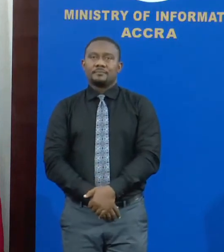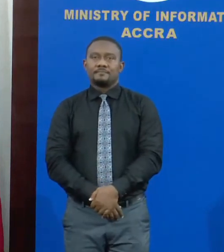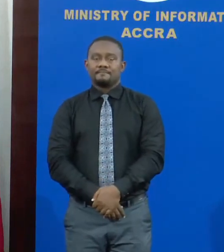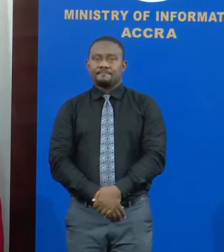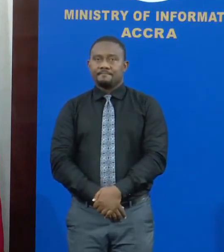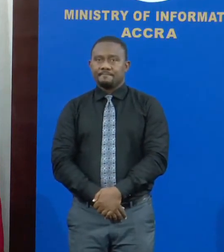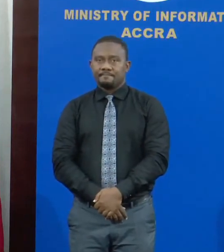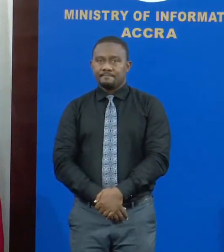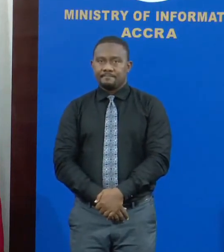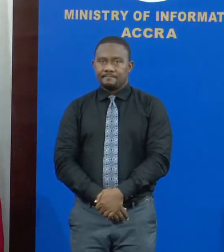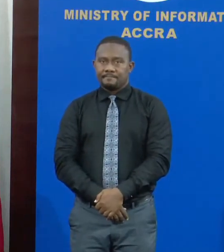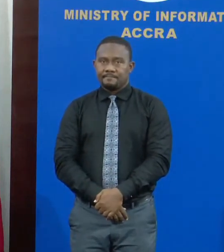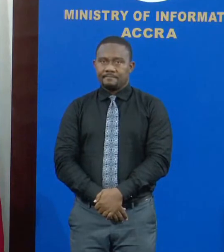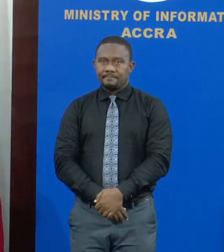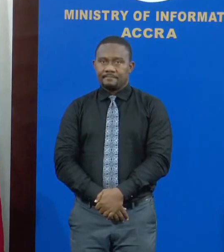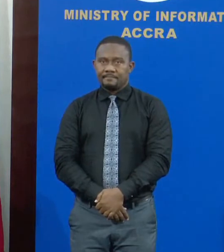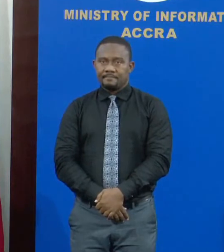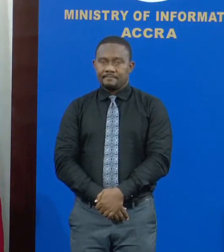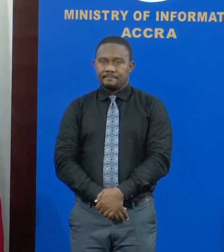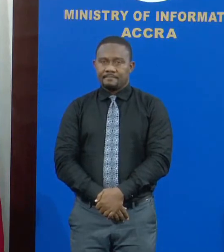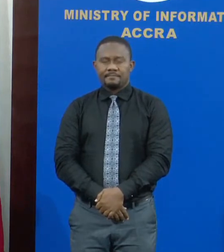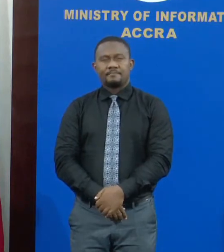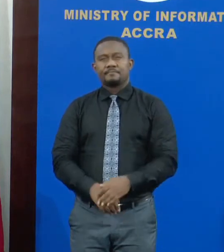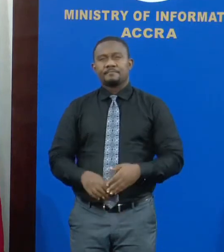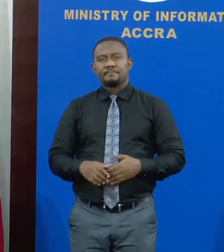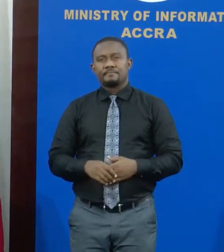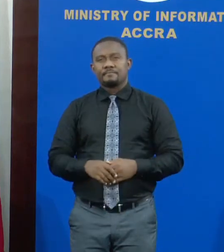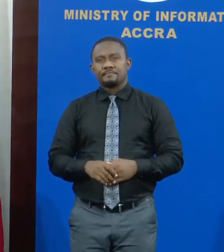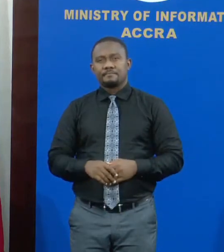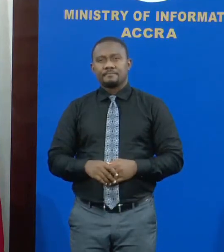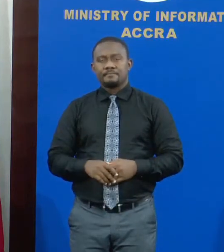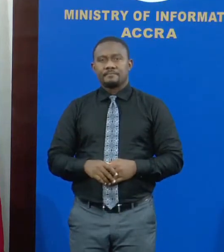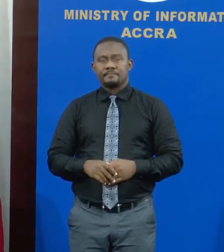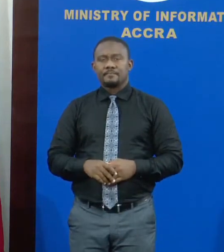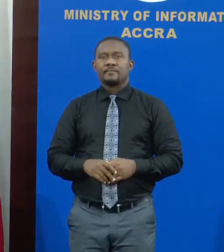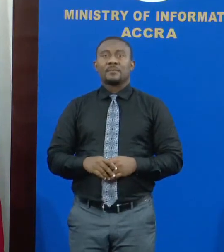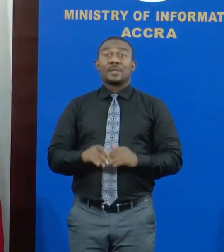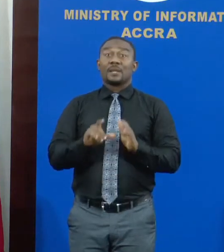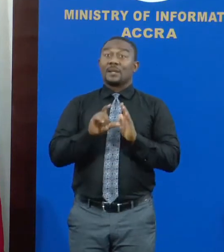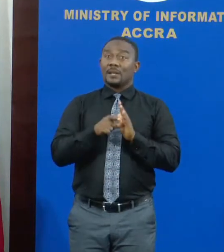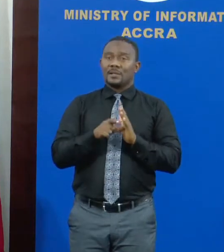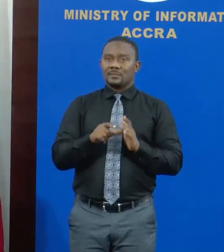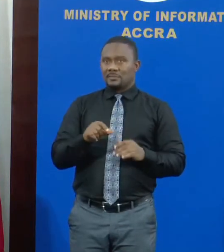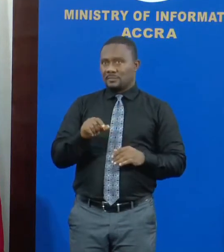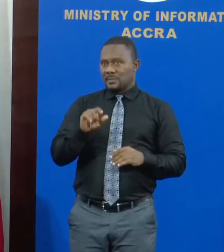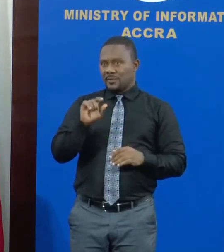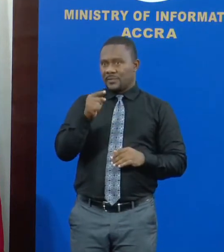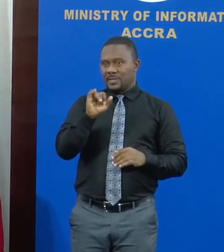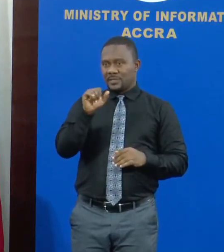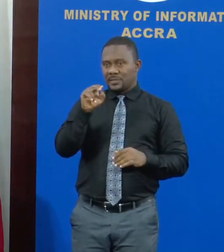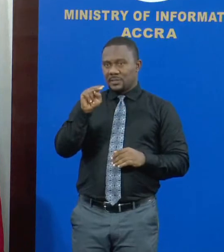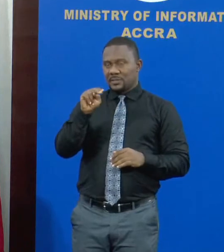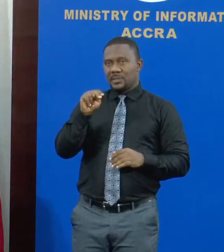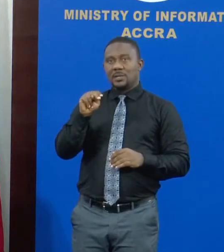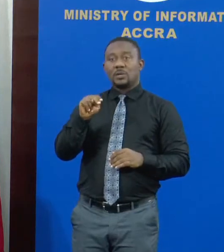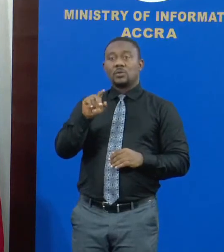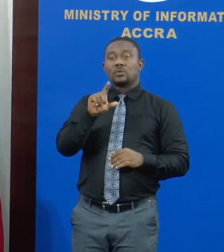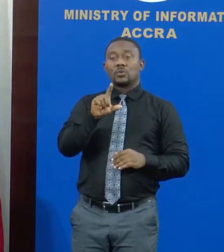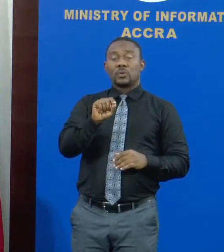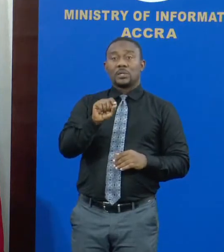Then, once we finish all this, come 1st January 2022, we want to do a